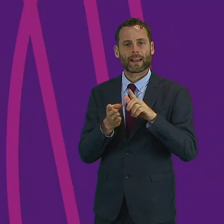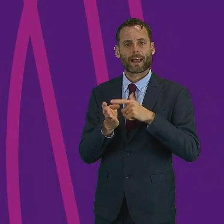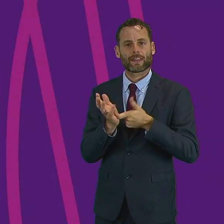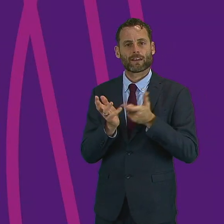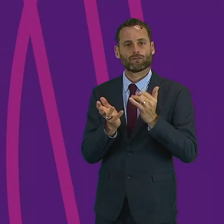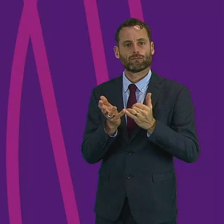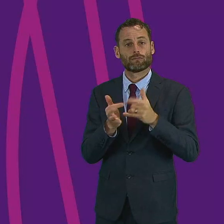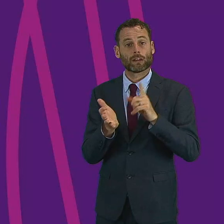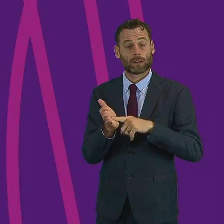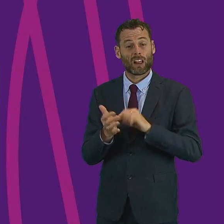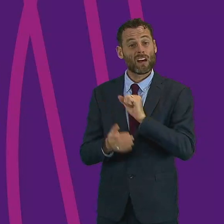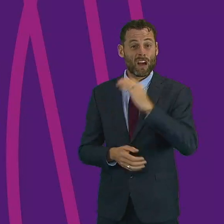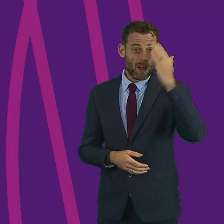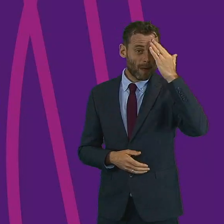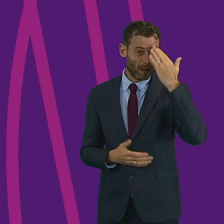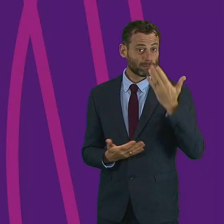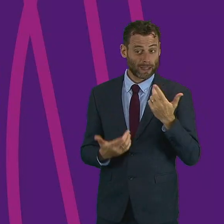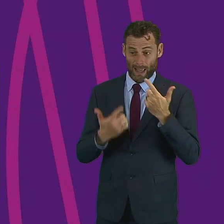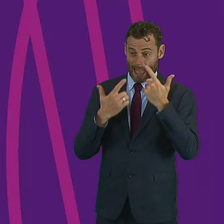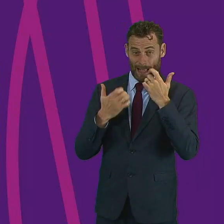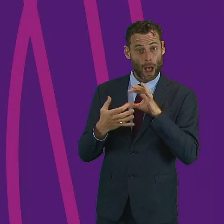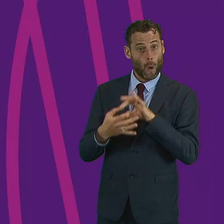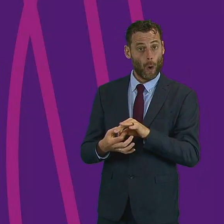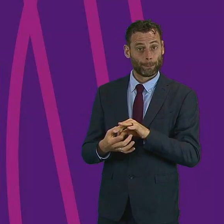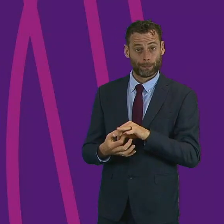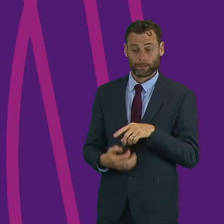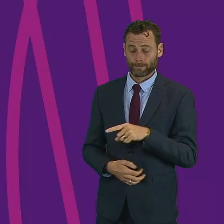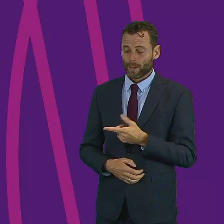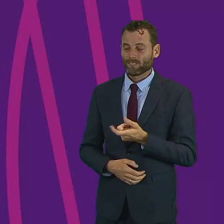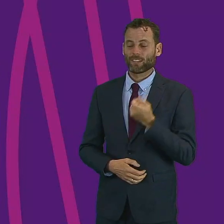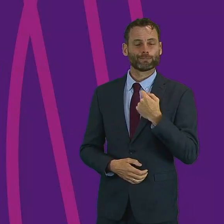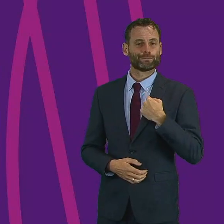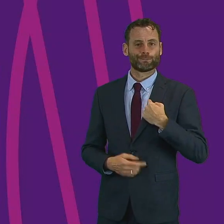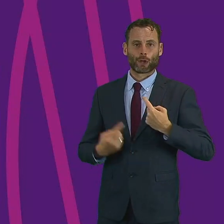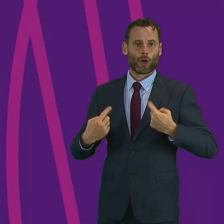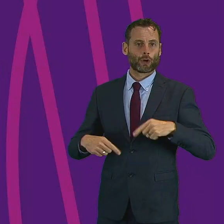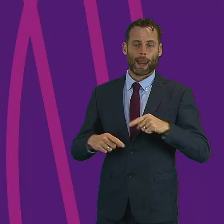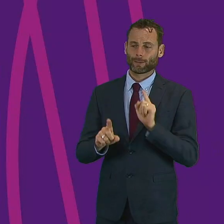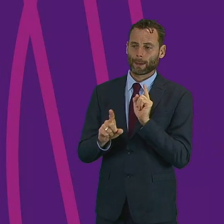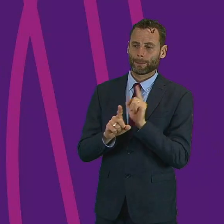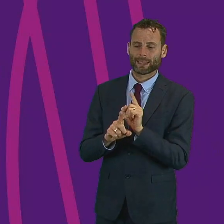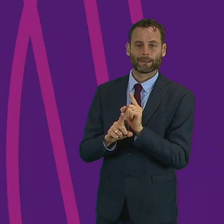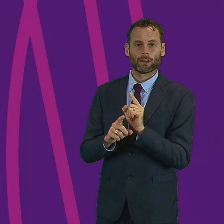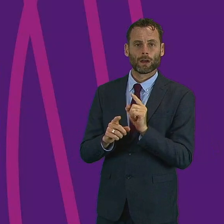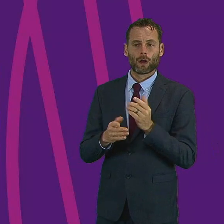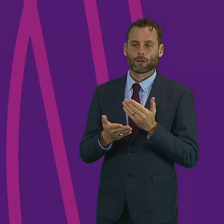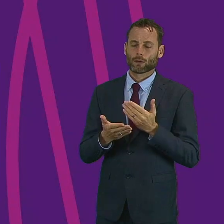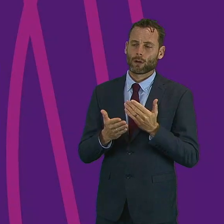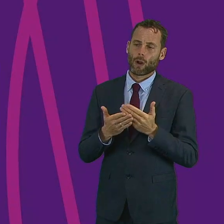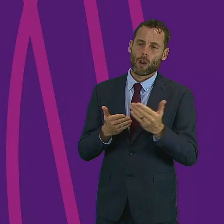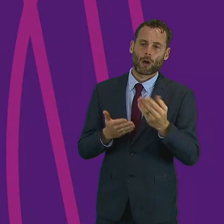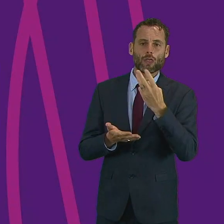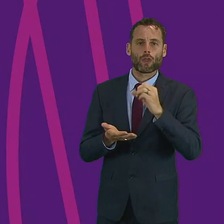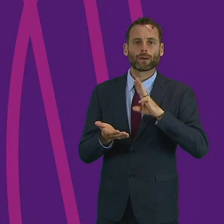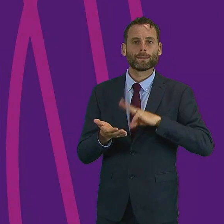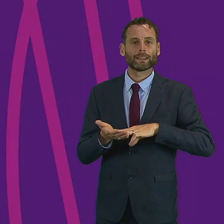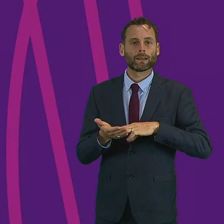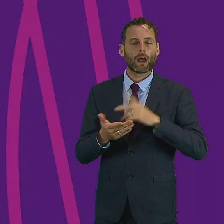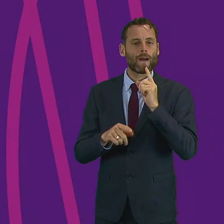Johnson would talk about. That is not a specific exemption. We continue to consider